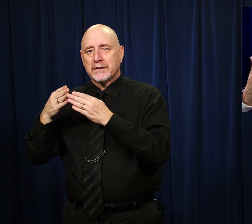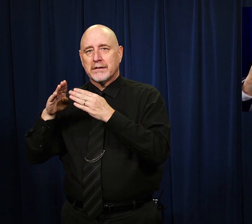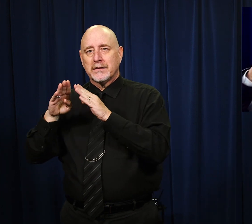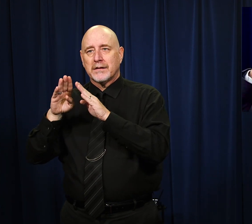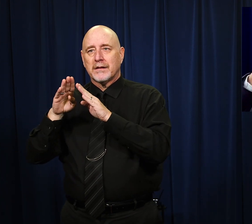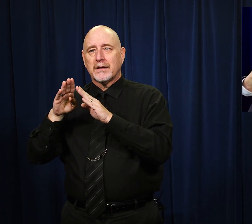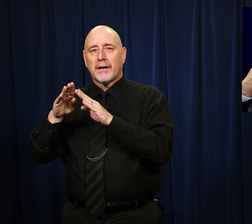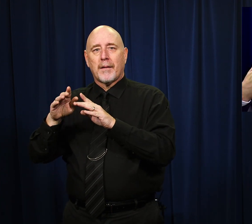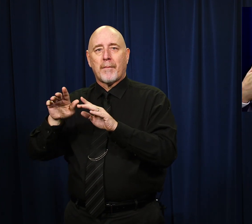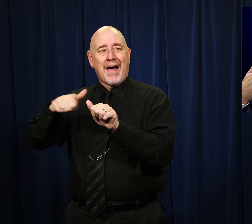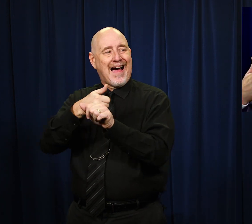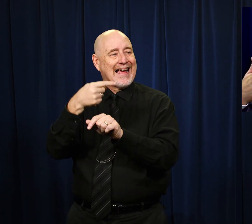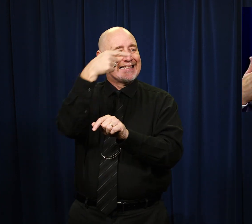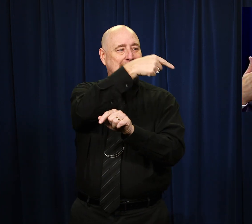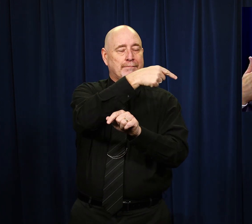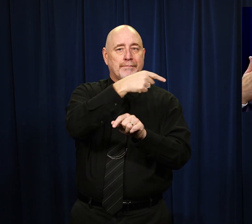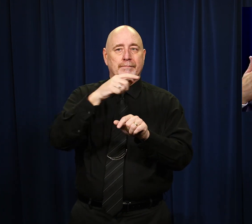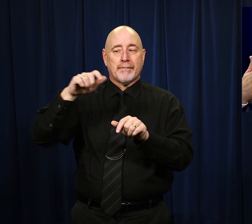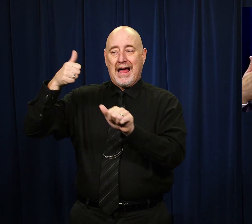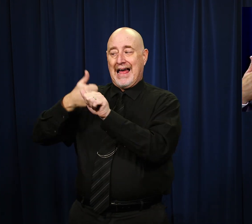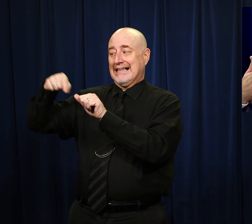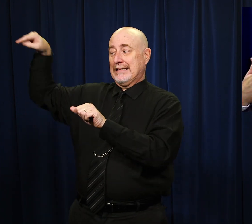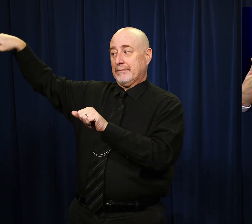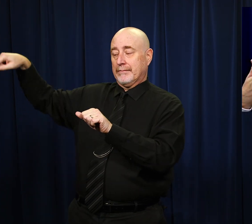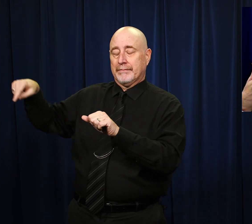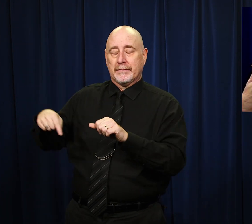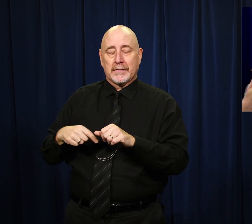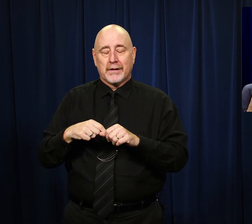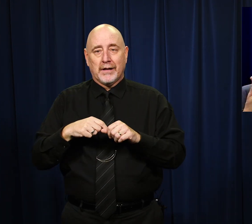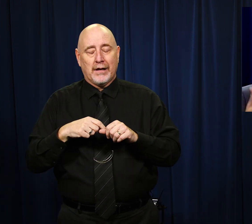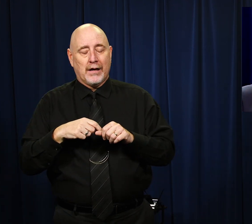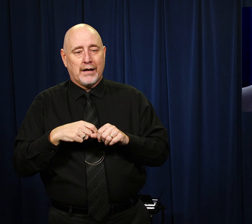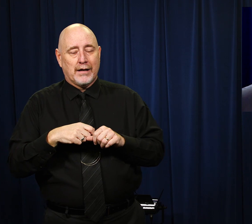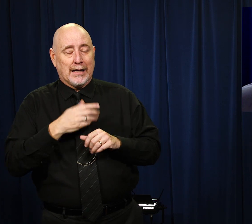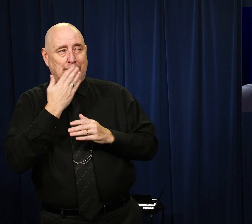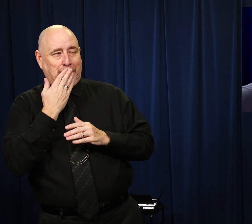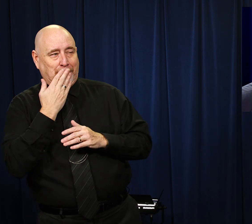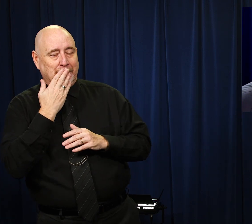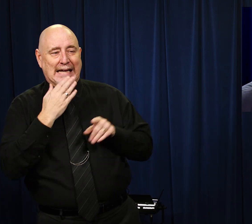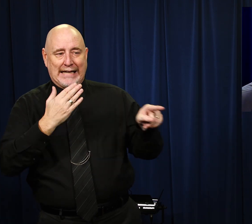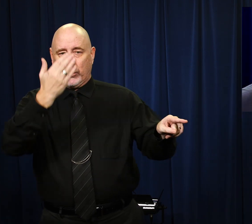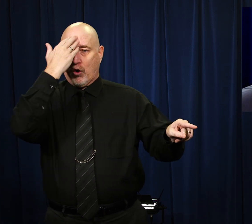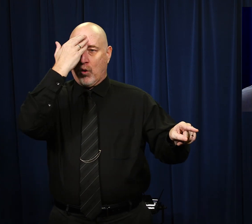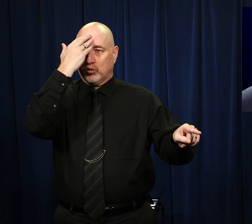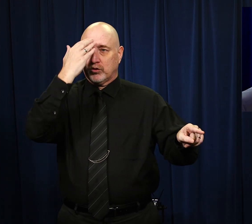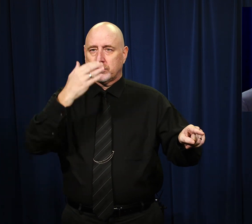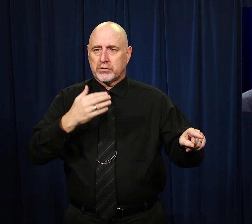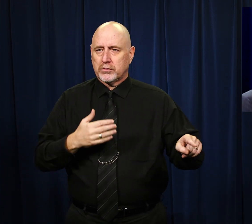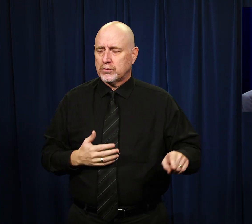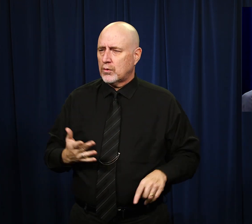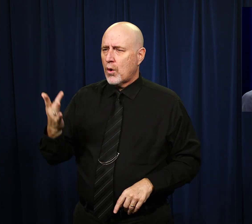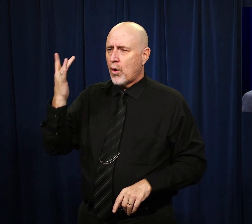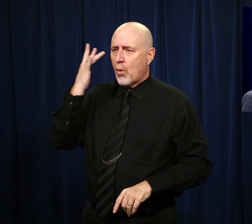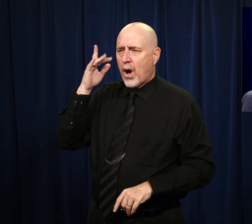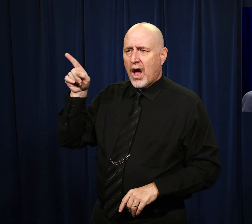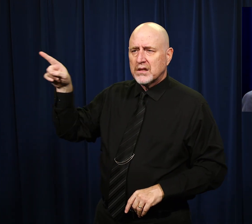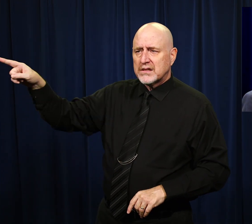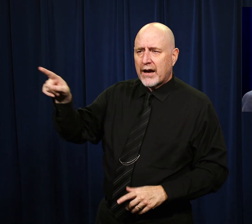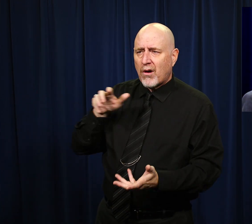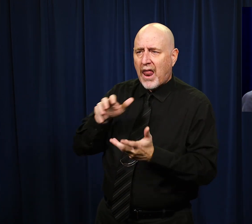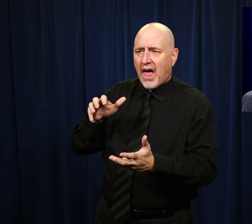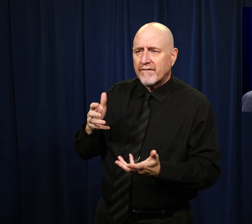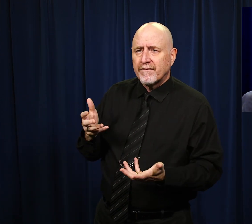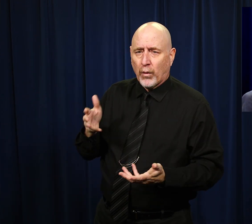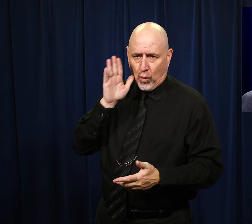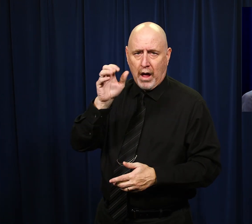is behind him. And he is going to know it. And he's going to ask them, why did Sarah